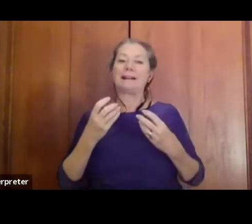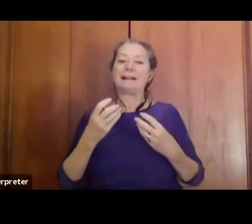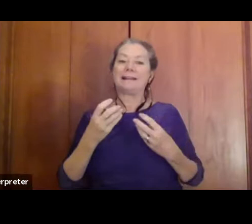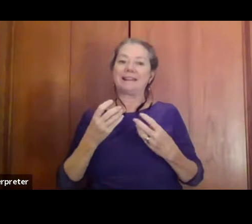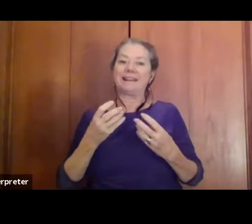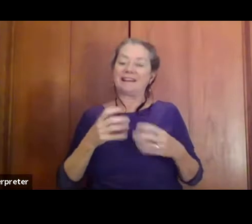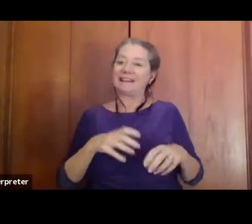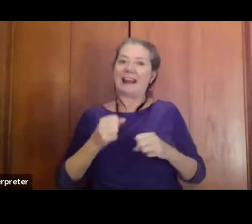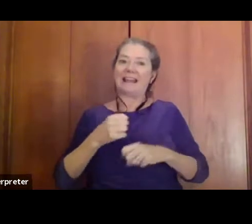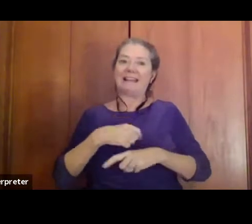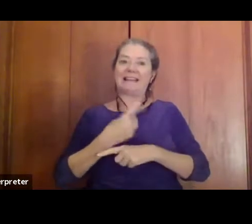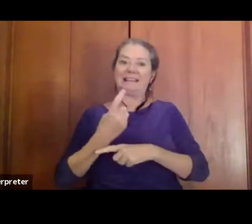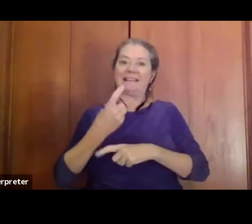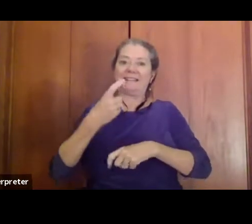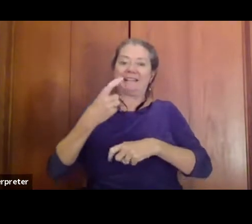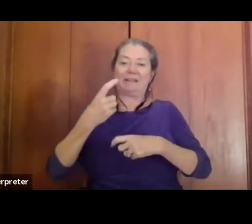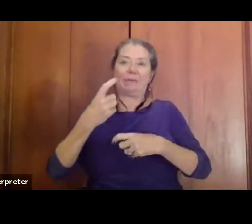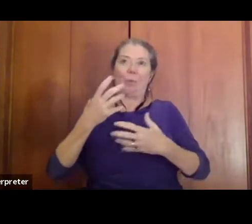rich, and strong